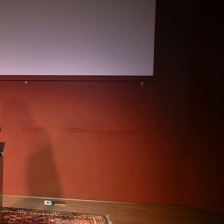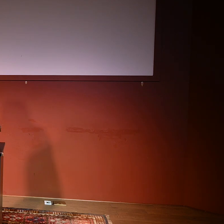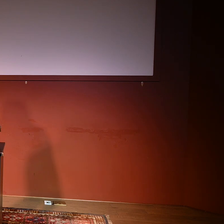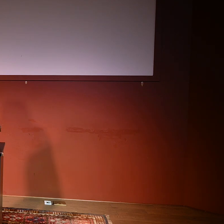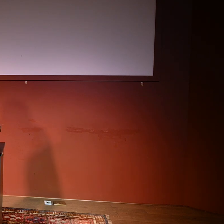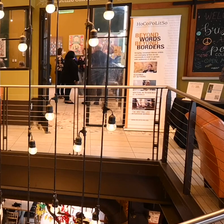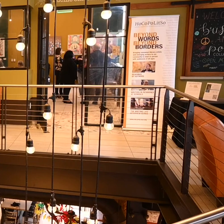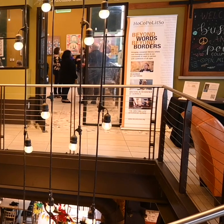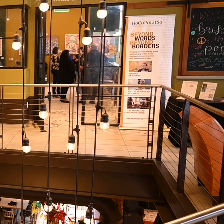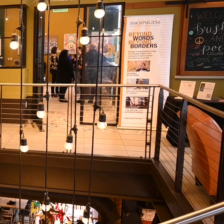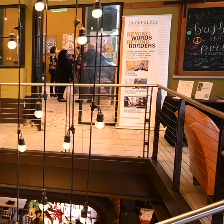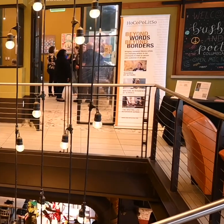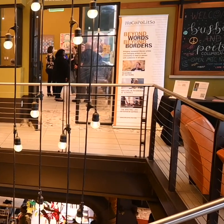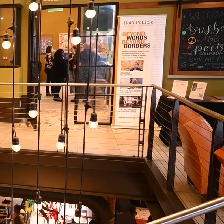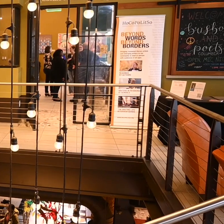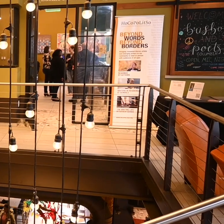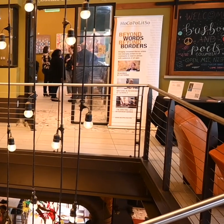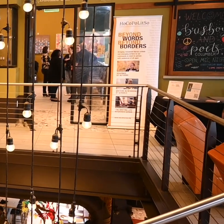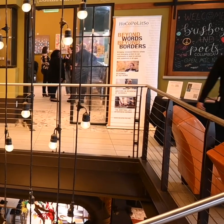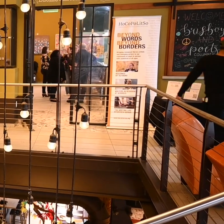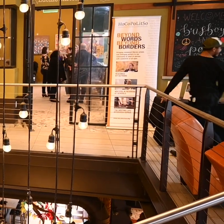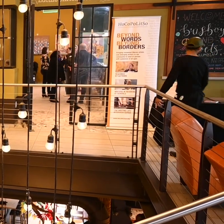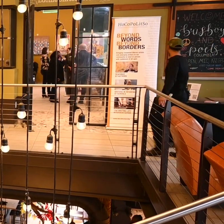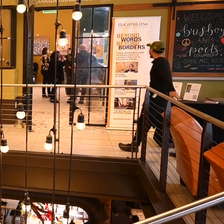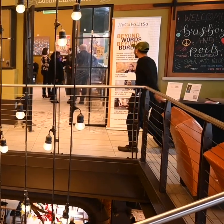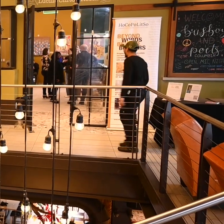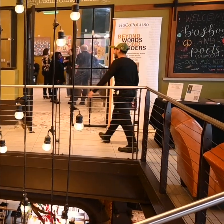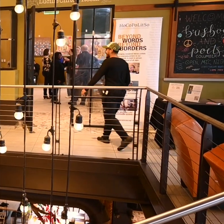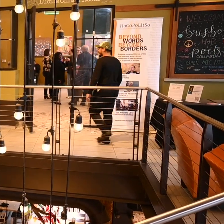We have Percy Hofstein on behalf of Senator Guy Gazzoni.